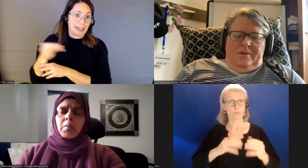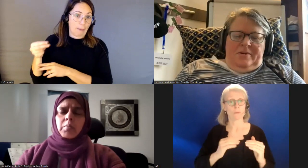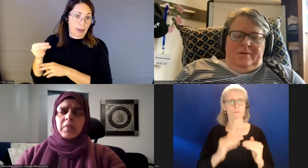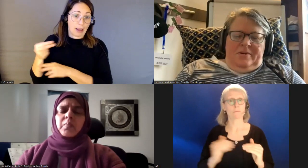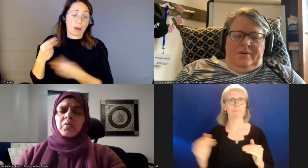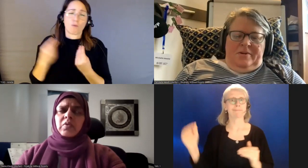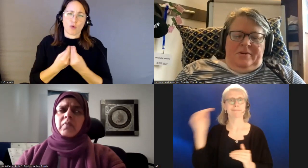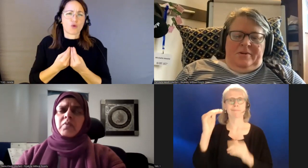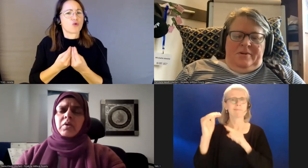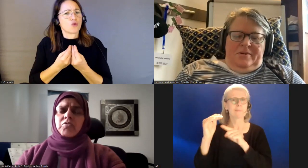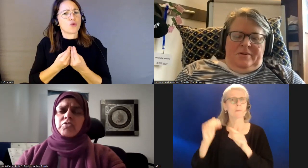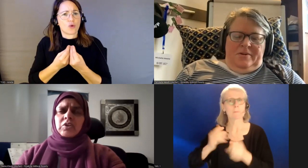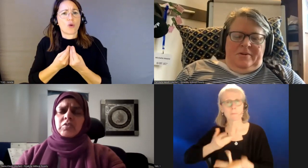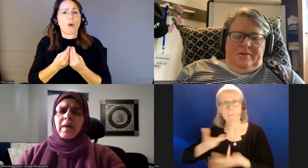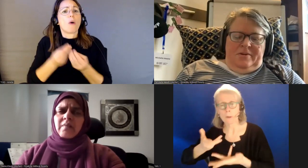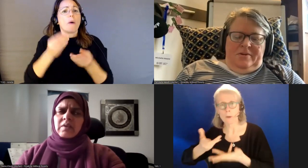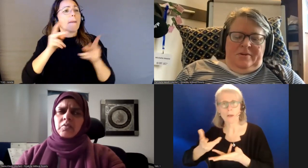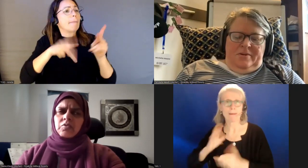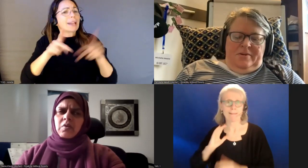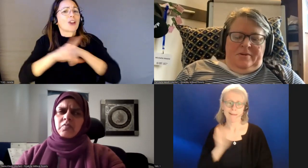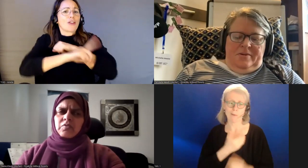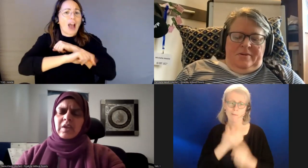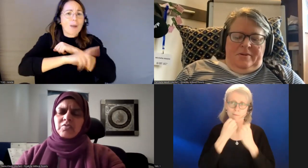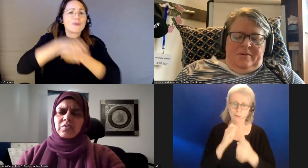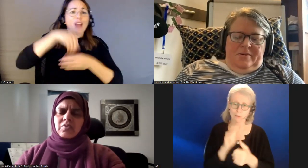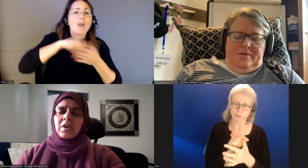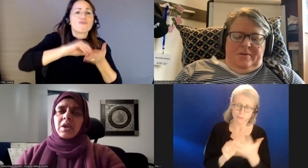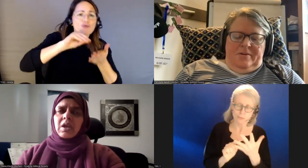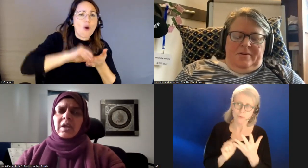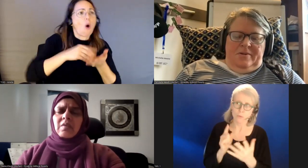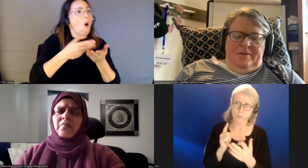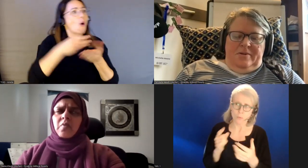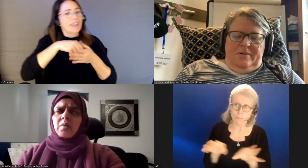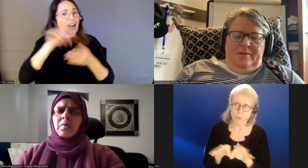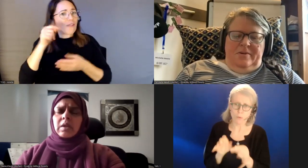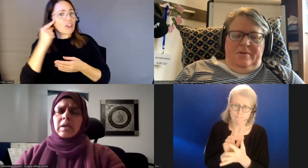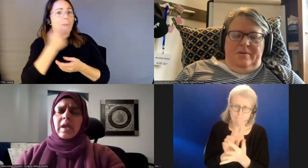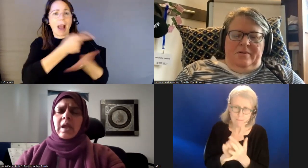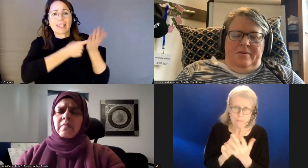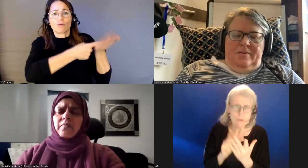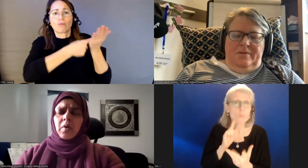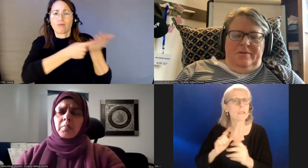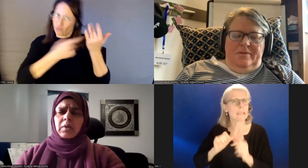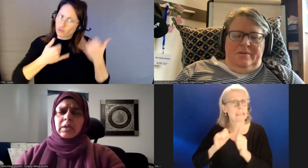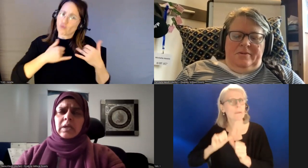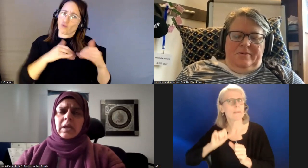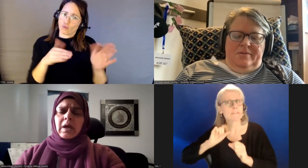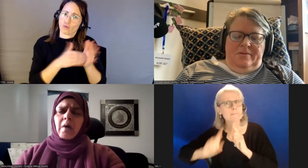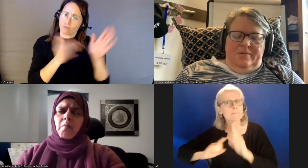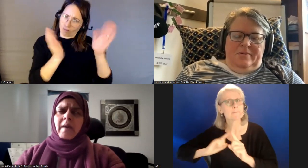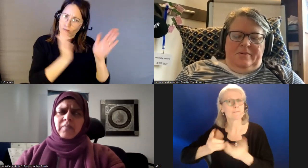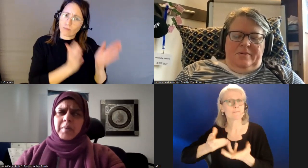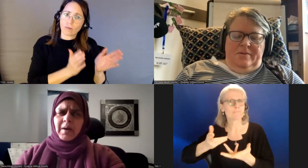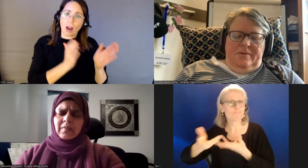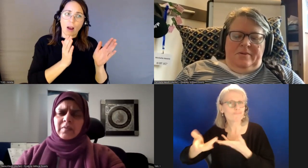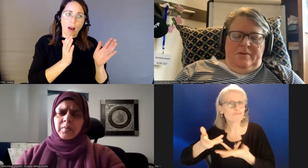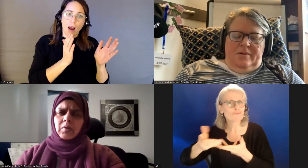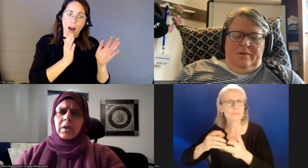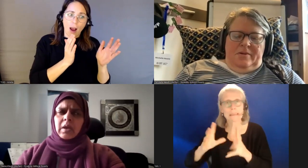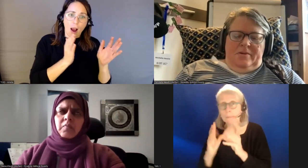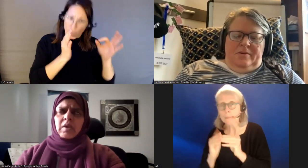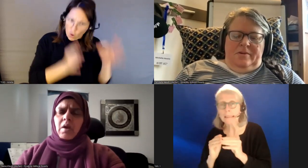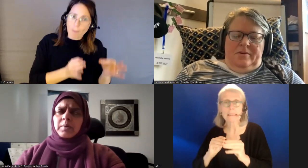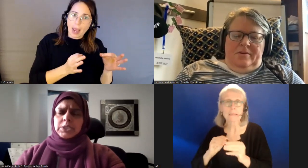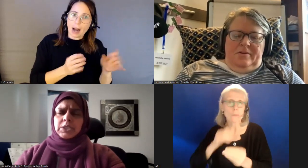core principles, and we will continue having those conversations informally and formally, however